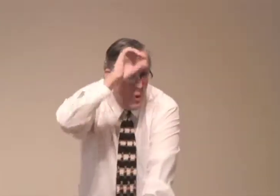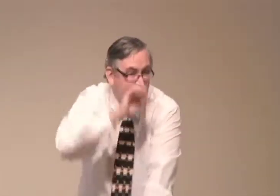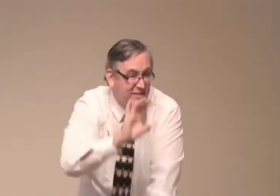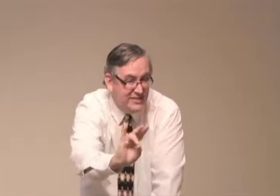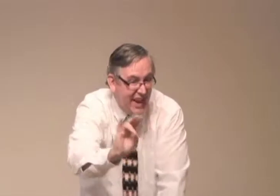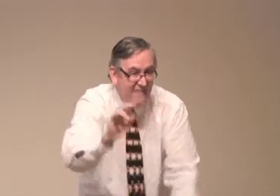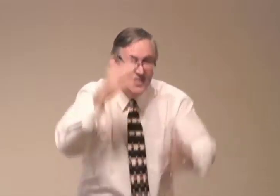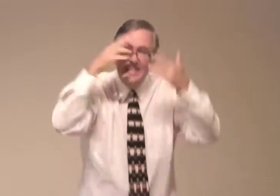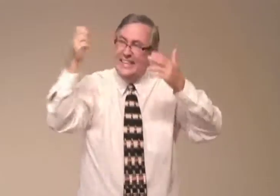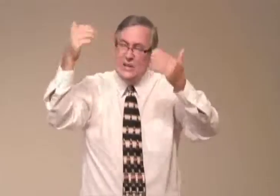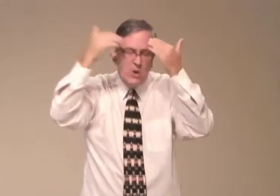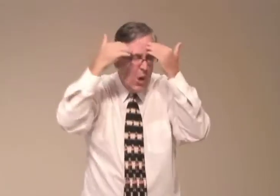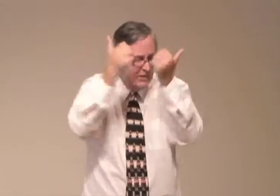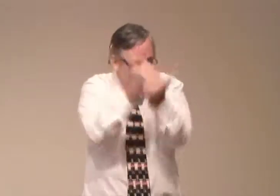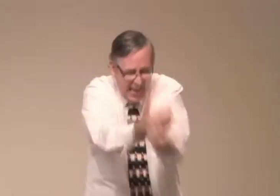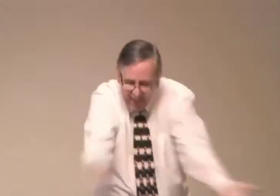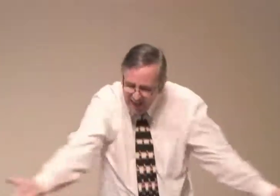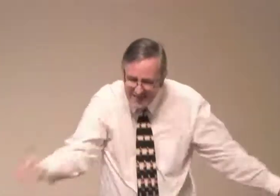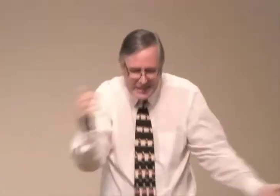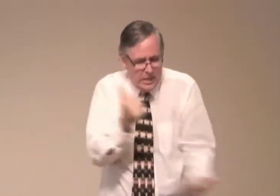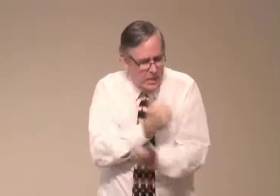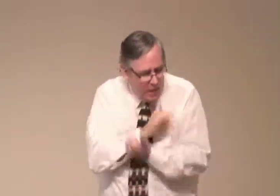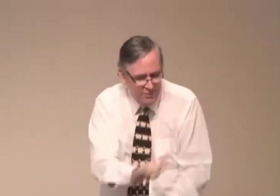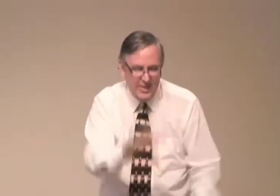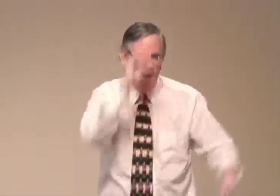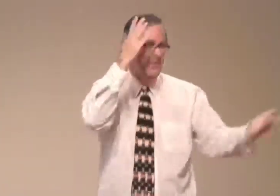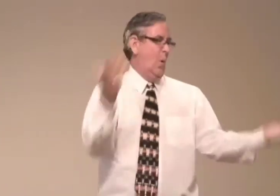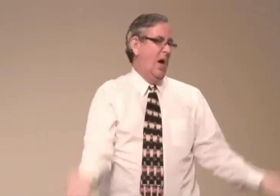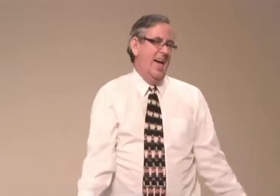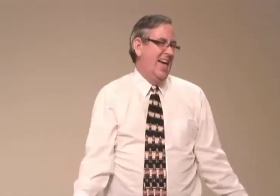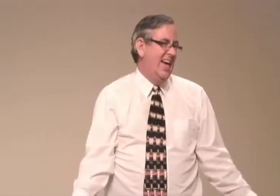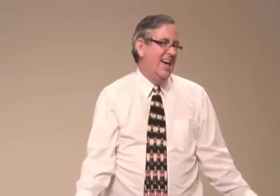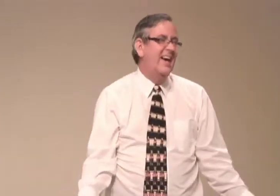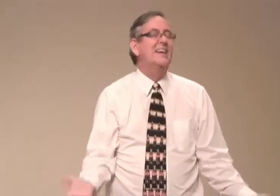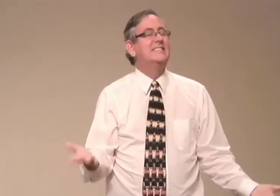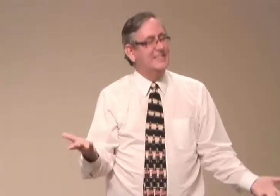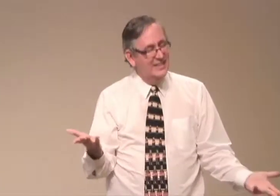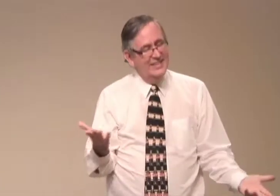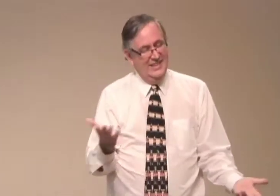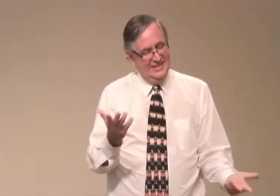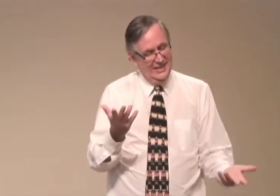about that little boy. knows how many hairs are on his head and he loves that little boy.